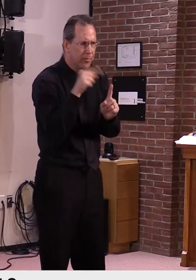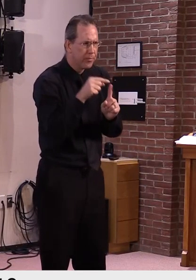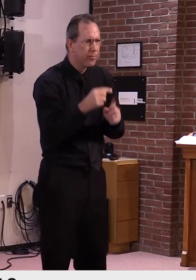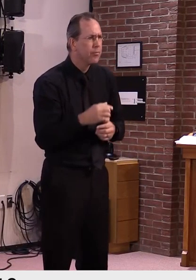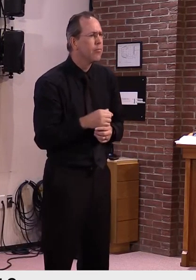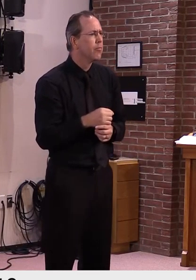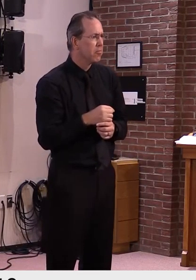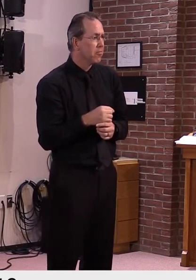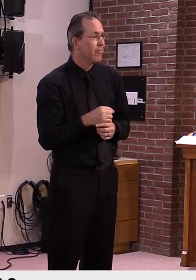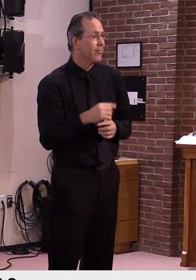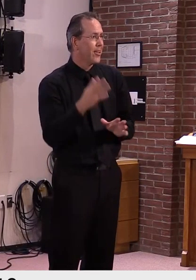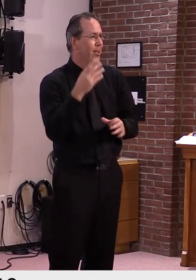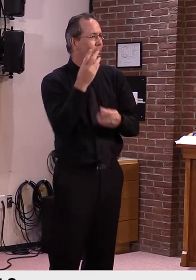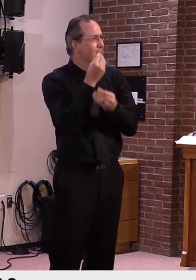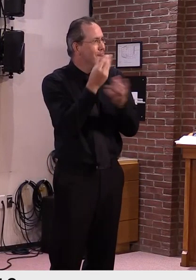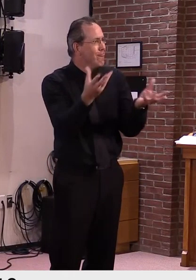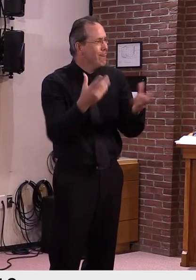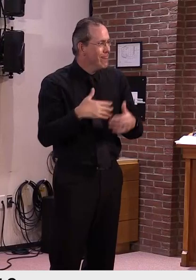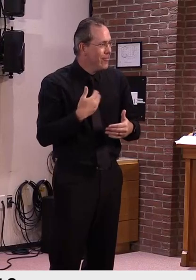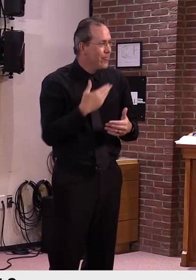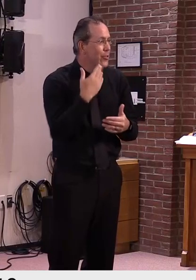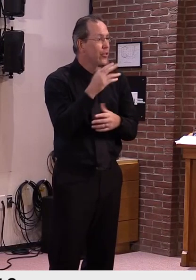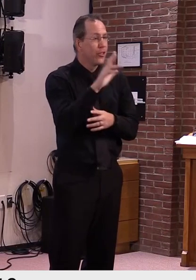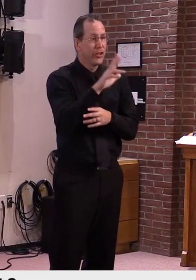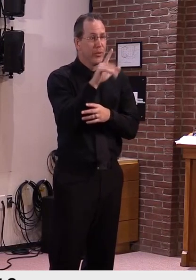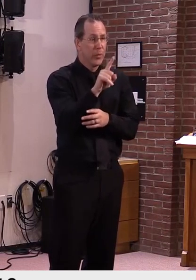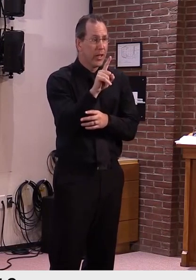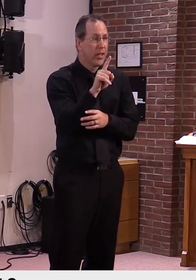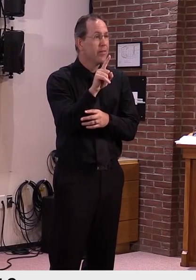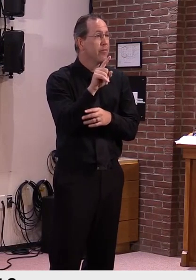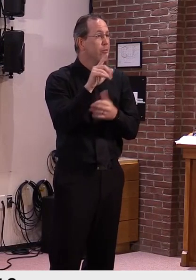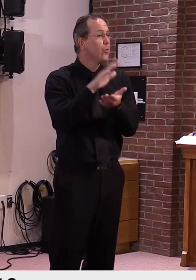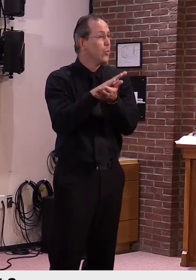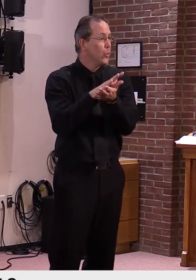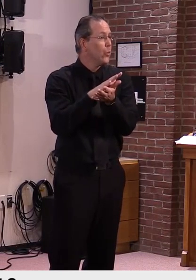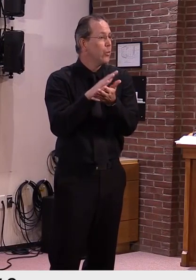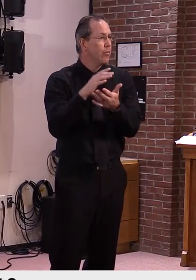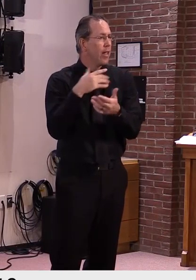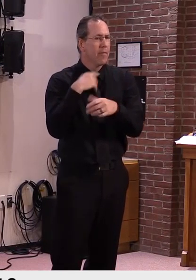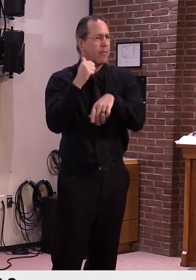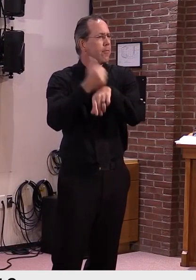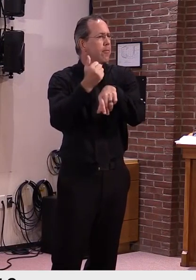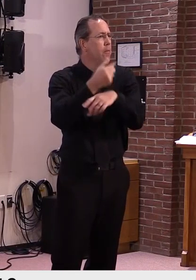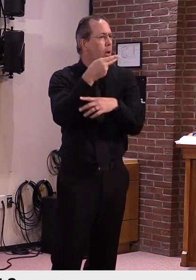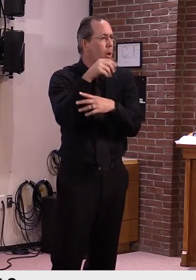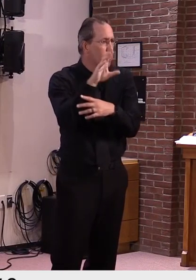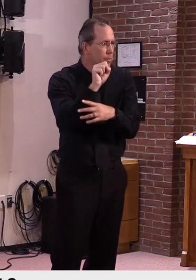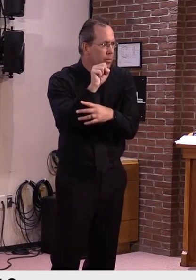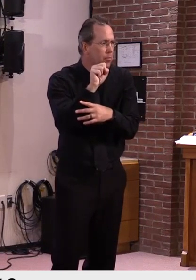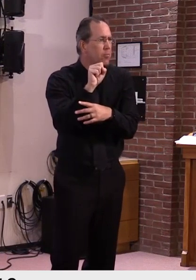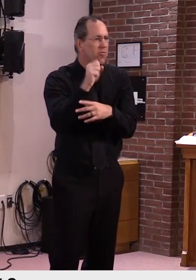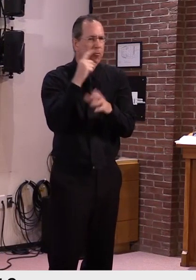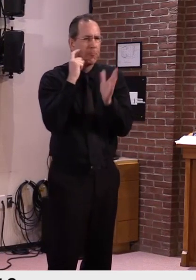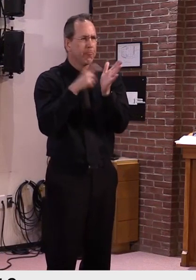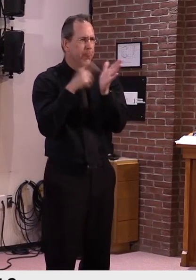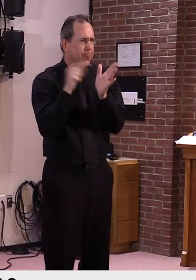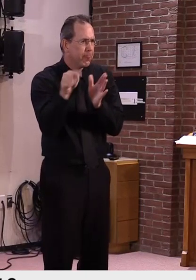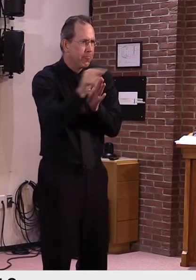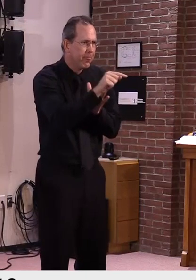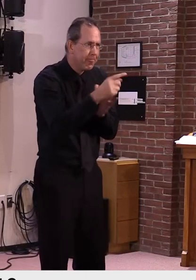are 31 school-aged childcare hubs that have been identified and will provide childcare